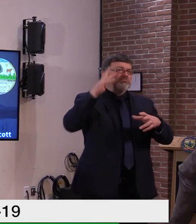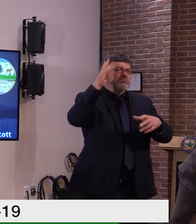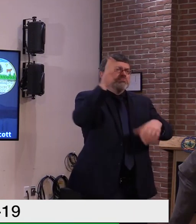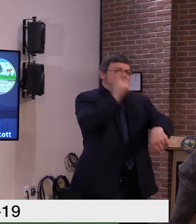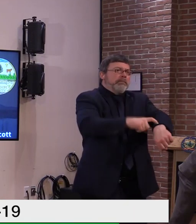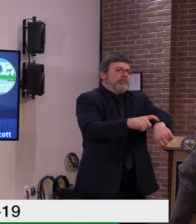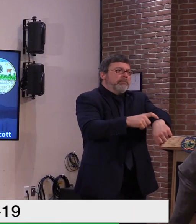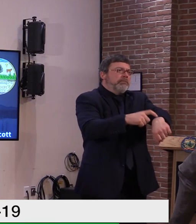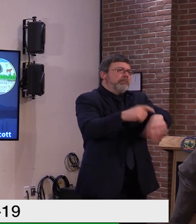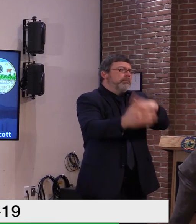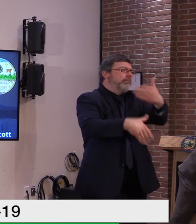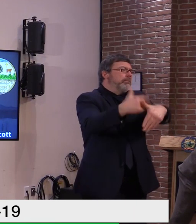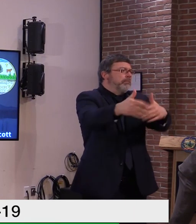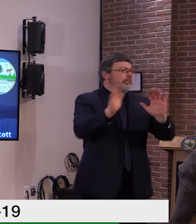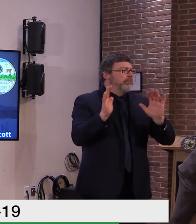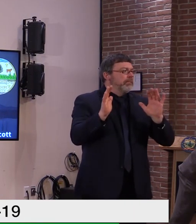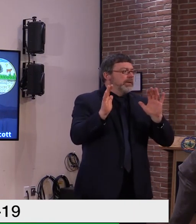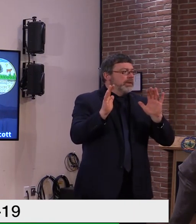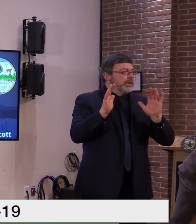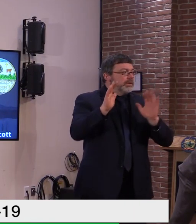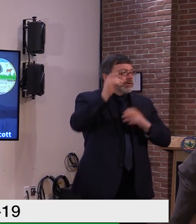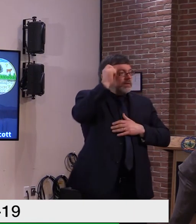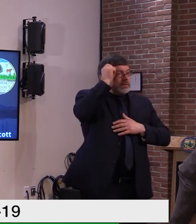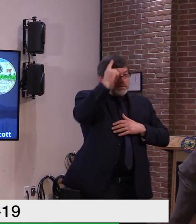far, we can feel change coming.